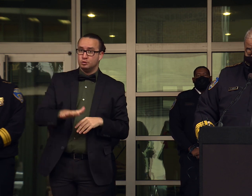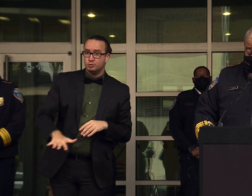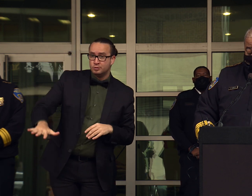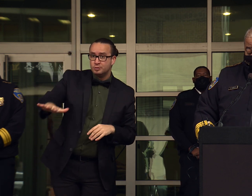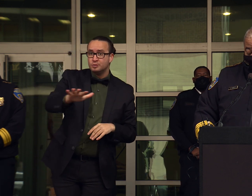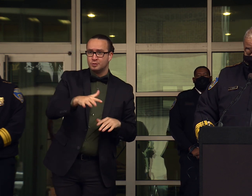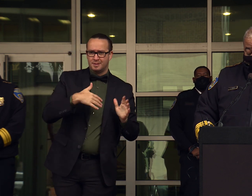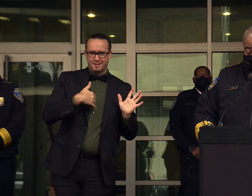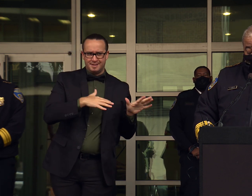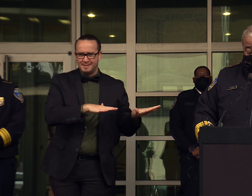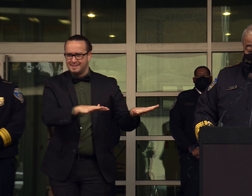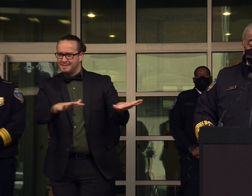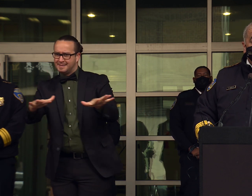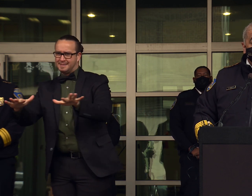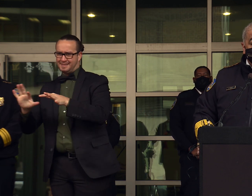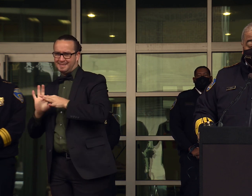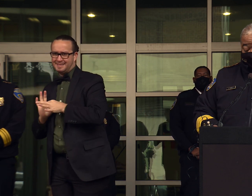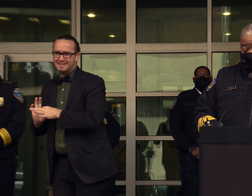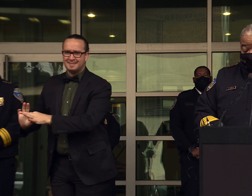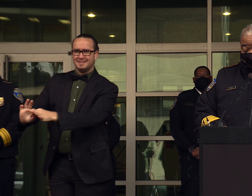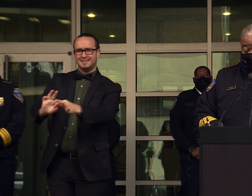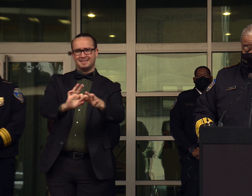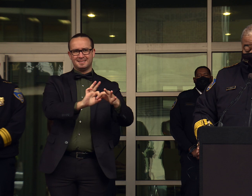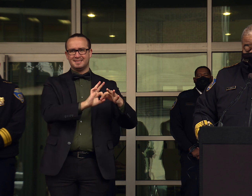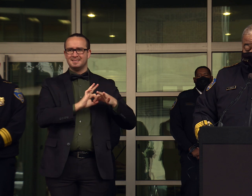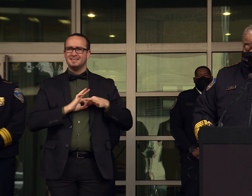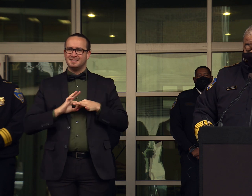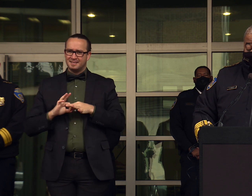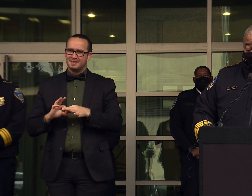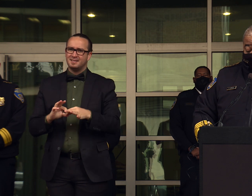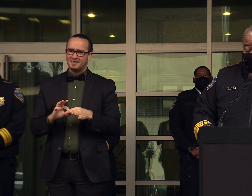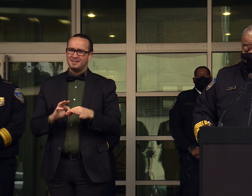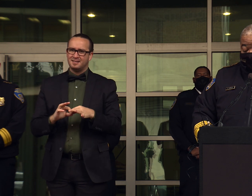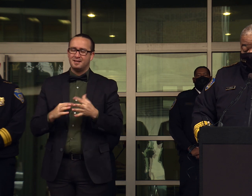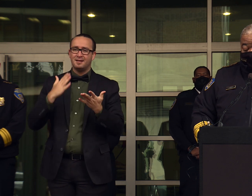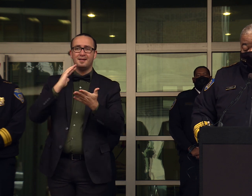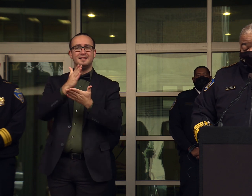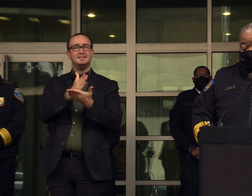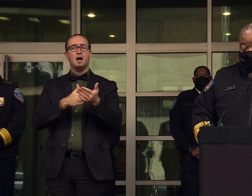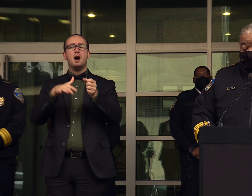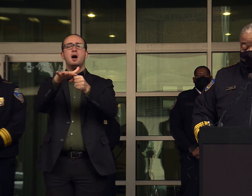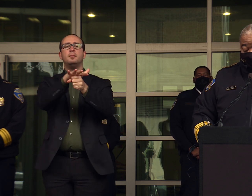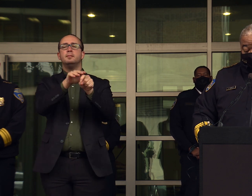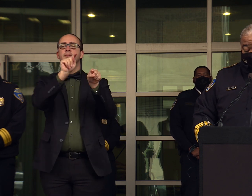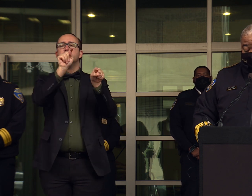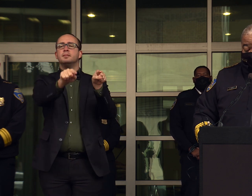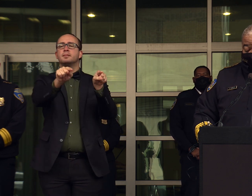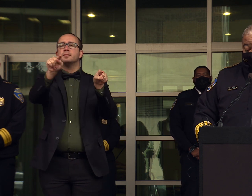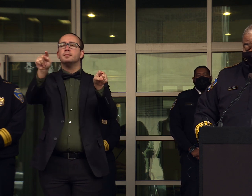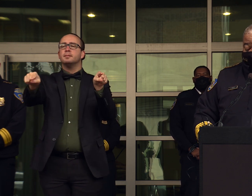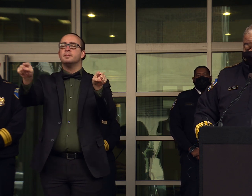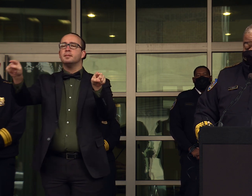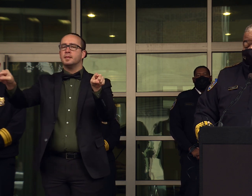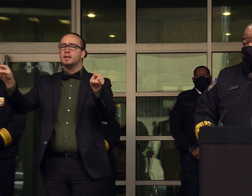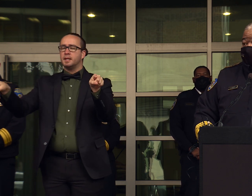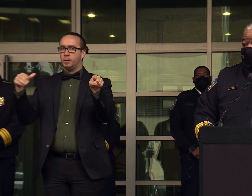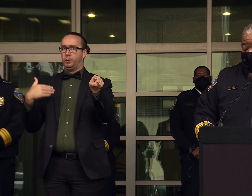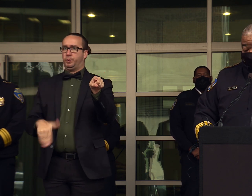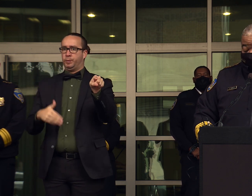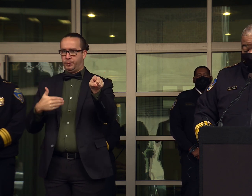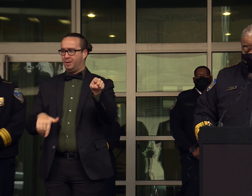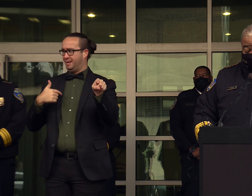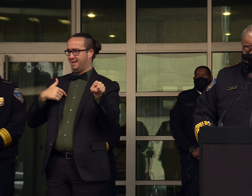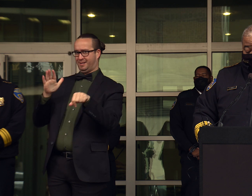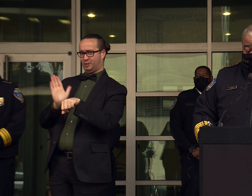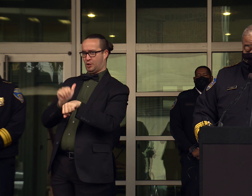of neighborhood policing plans tailored to the needs of the residents. Simply put, this improved approach will allow us to have more